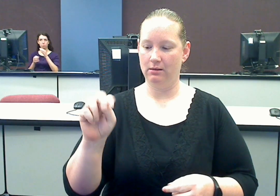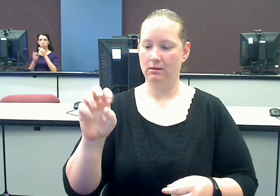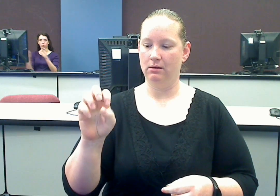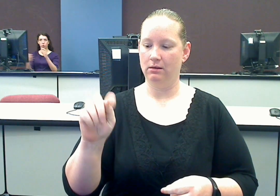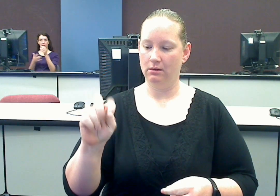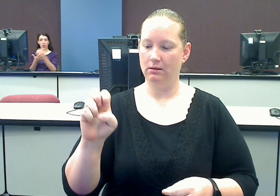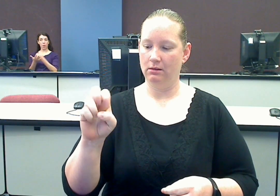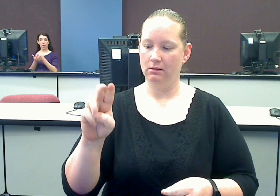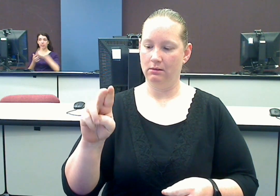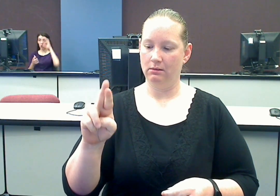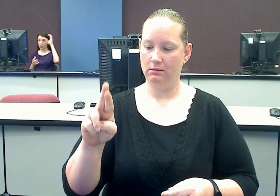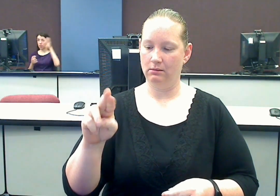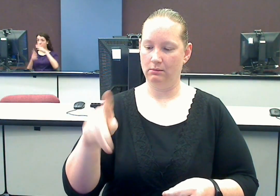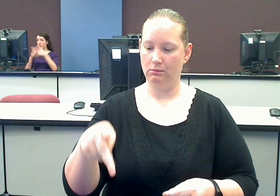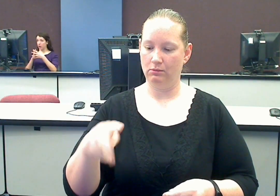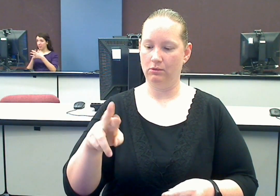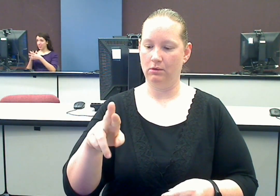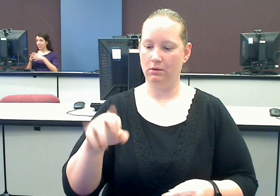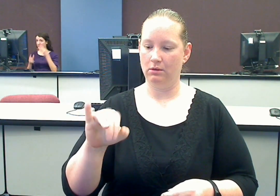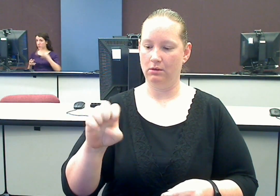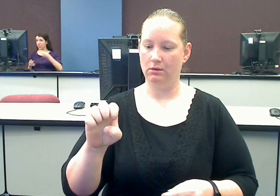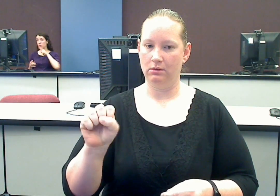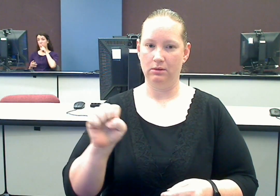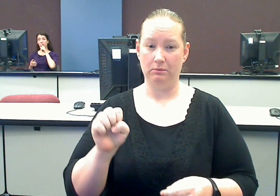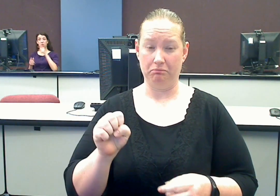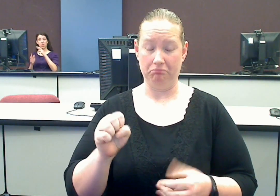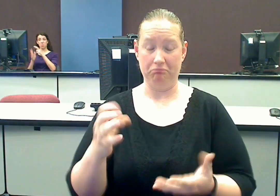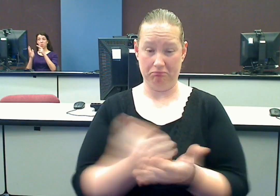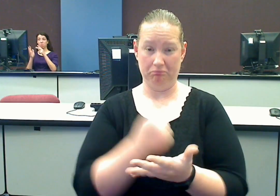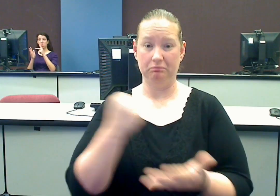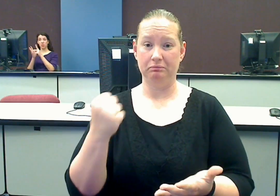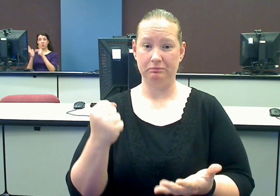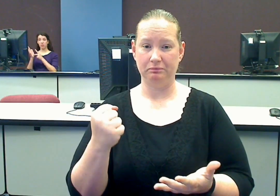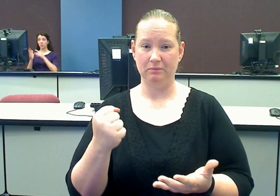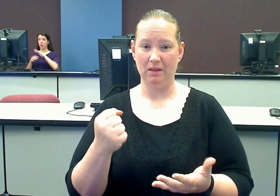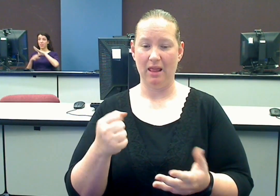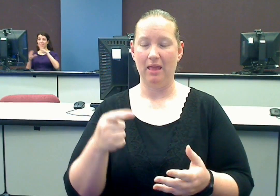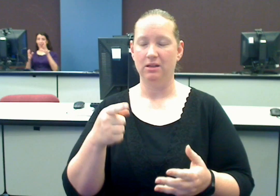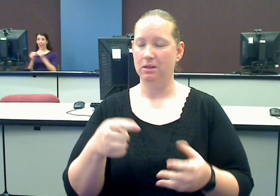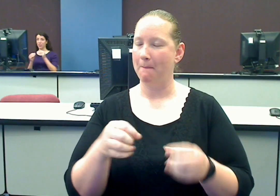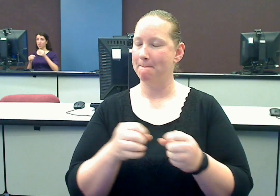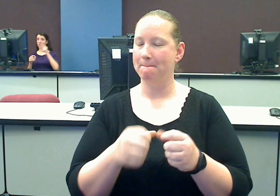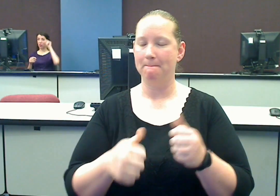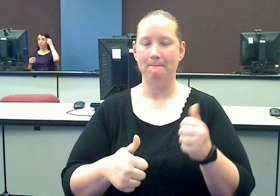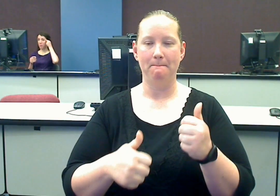really is one of the principles of our entire government and system.